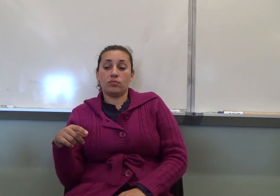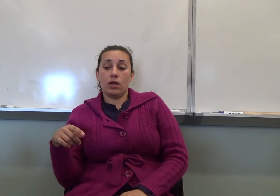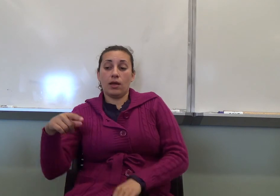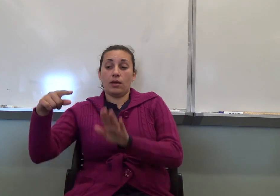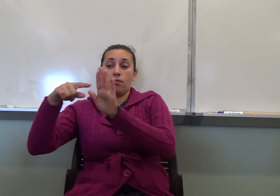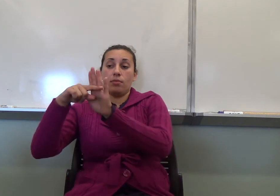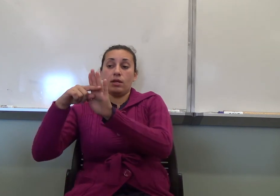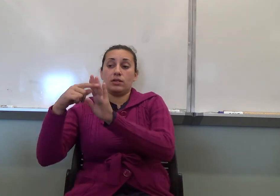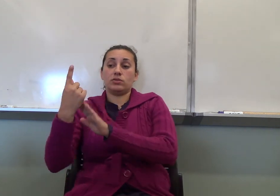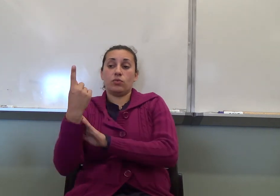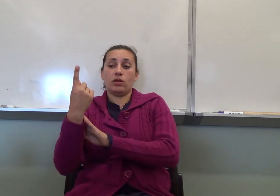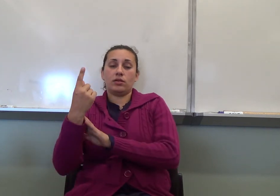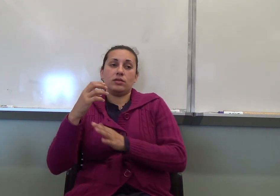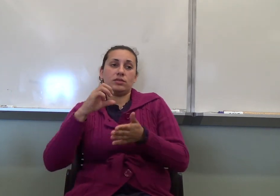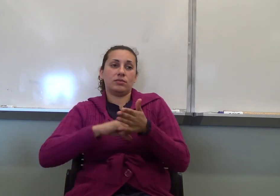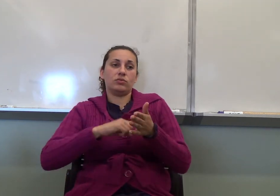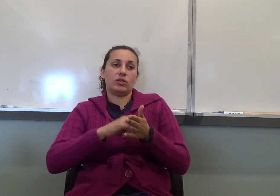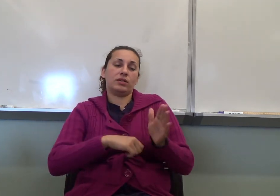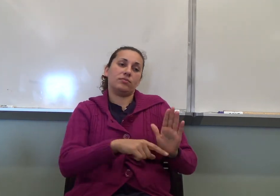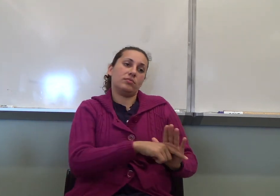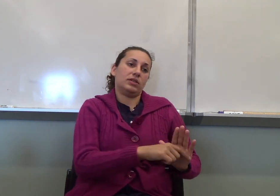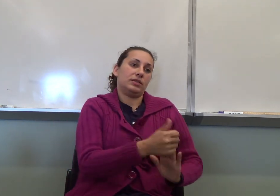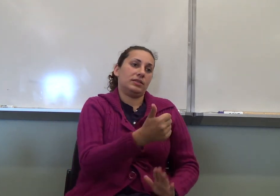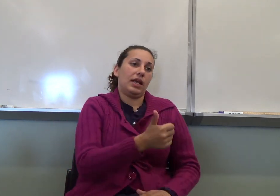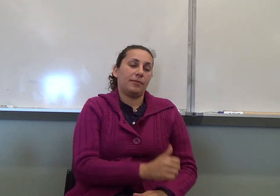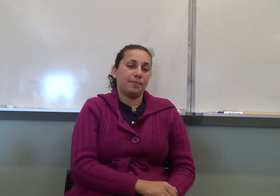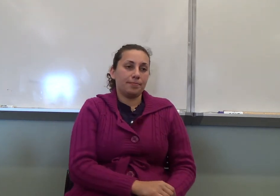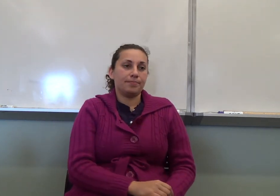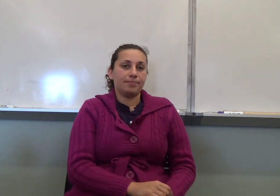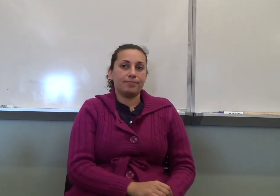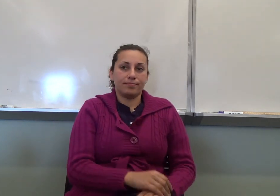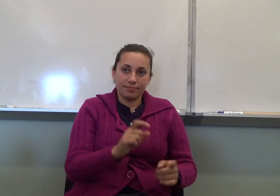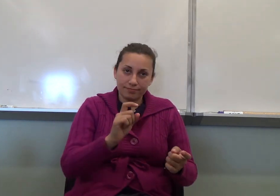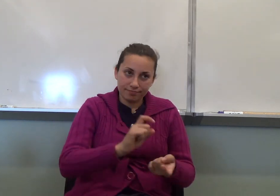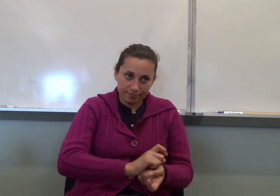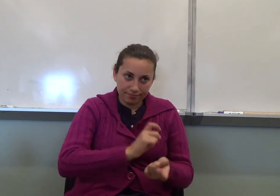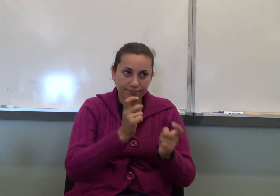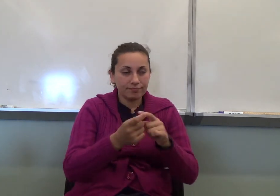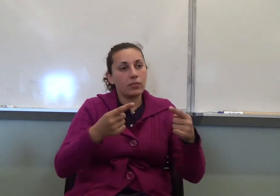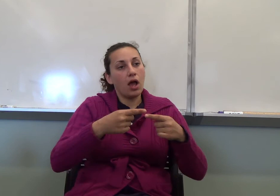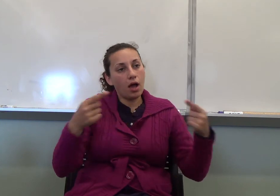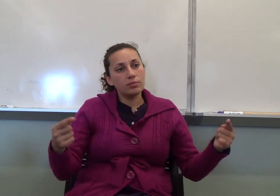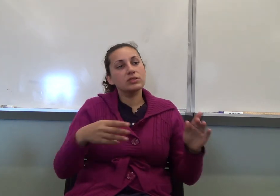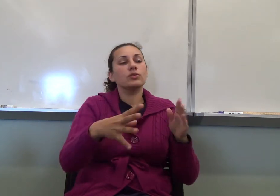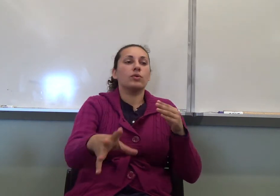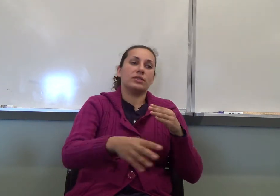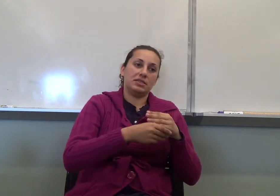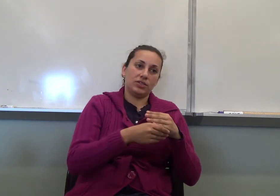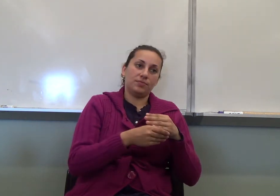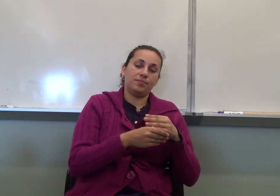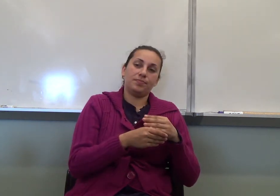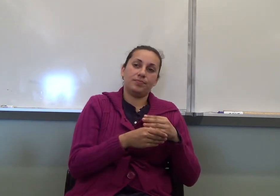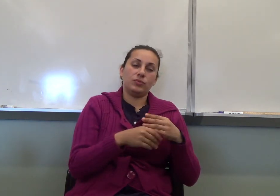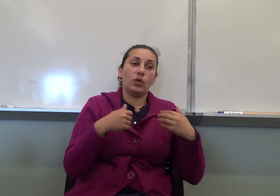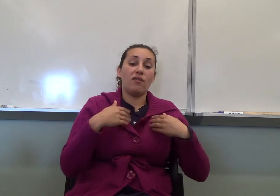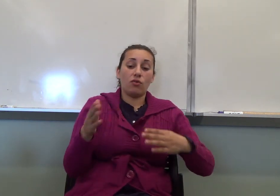10. And again, change to addition. Opposite 10. So there's a range of 1 from